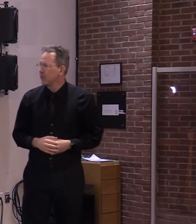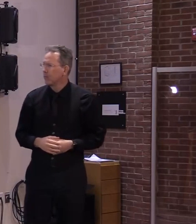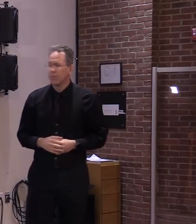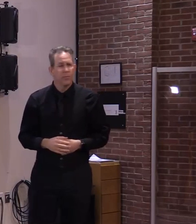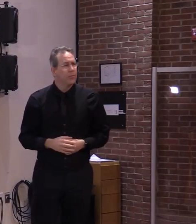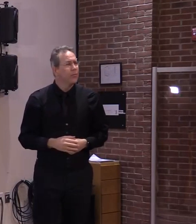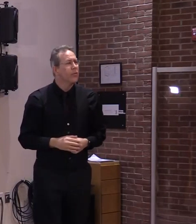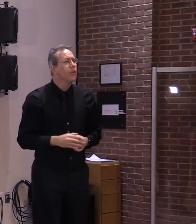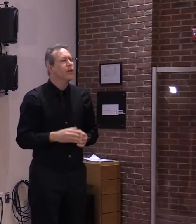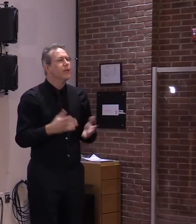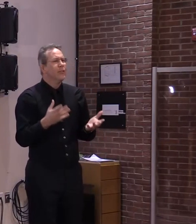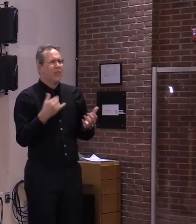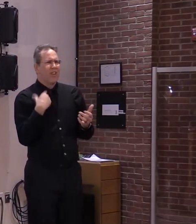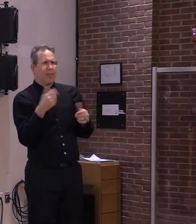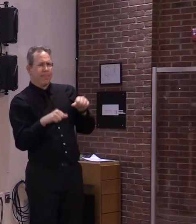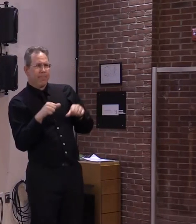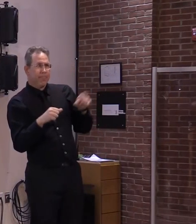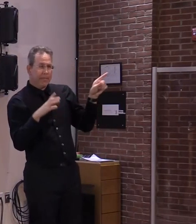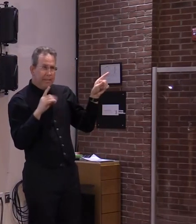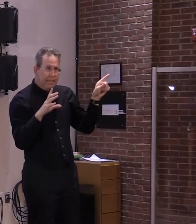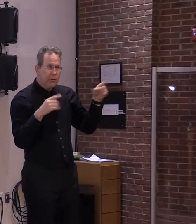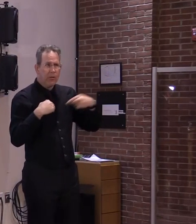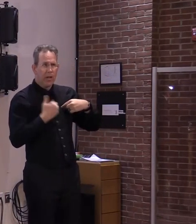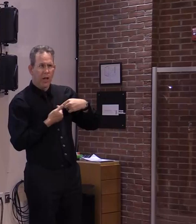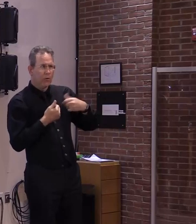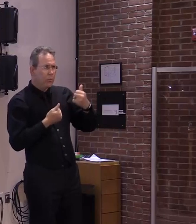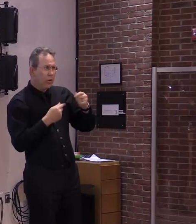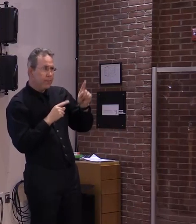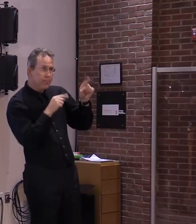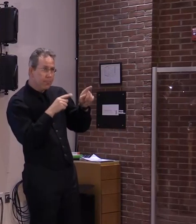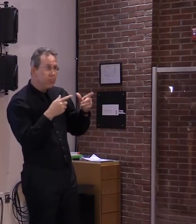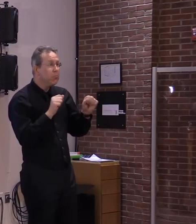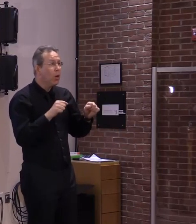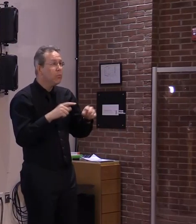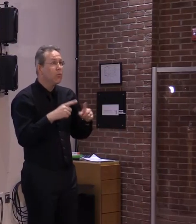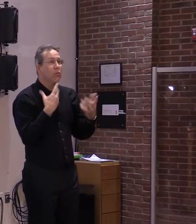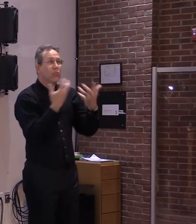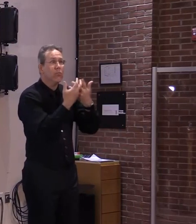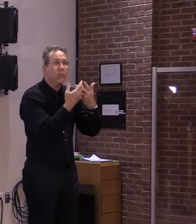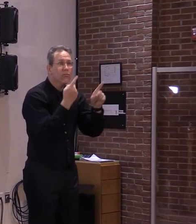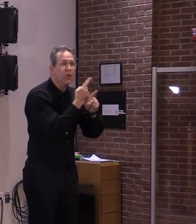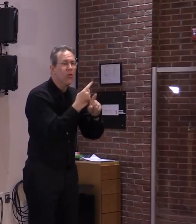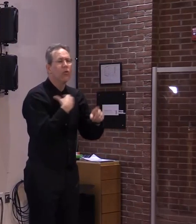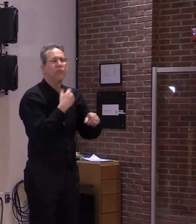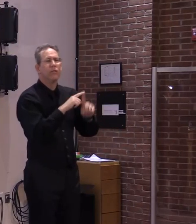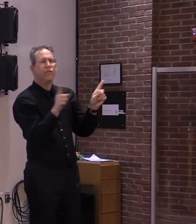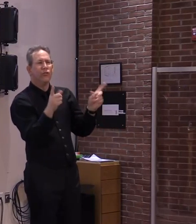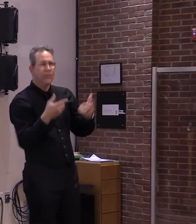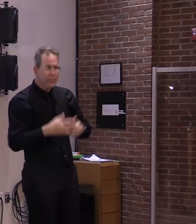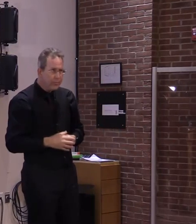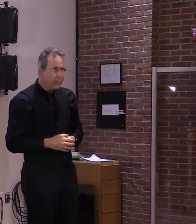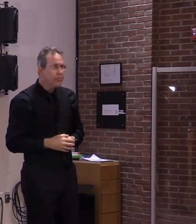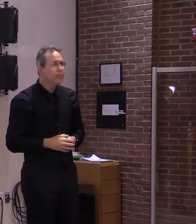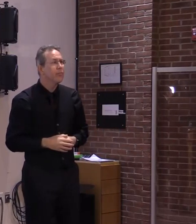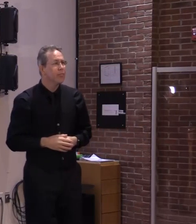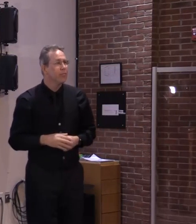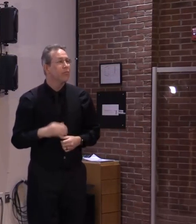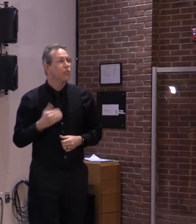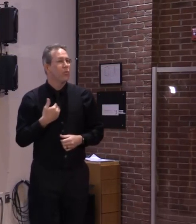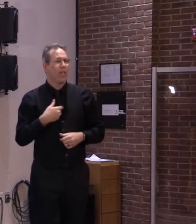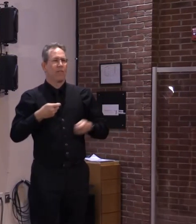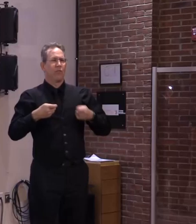range of outcomes are certainly all possible, but they are certainly also within our control. If we continue to follow the